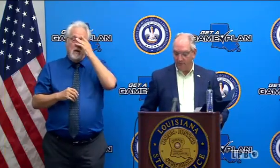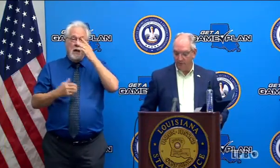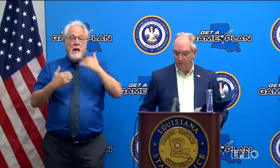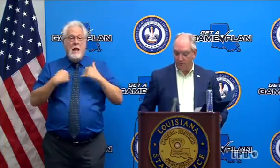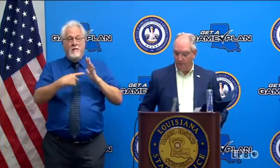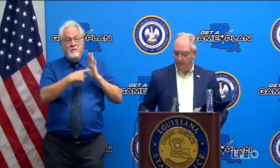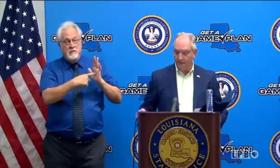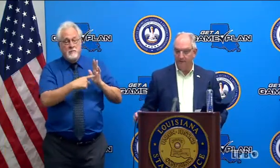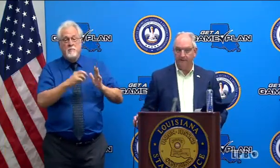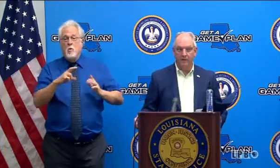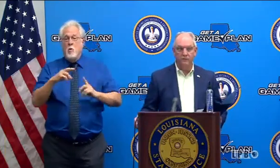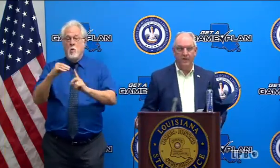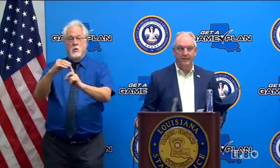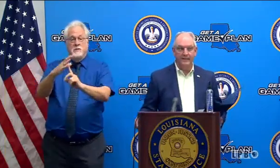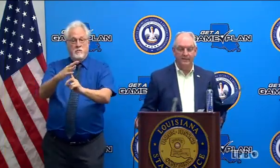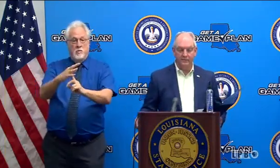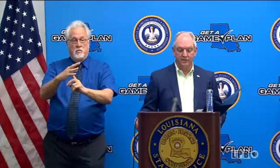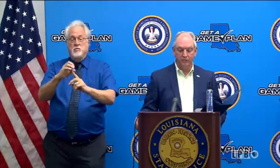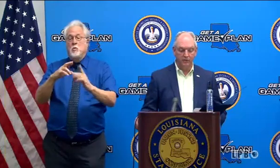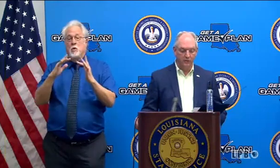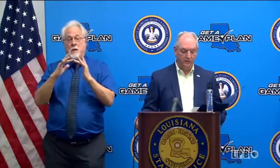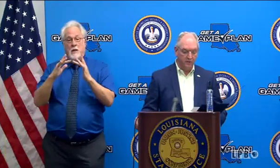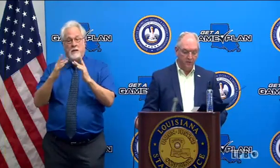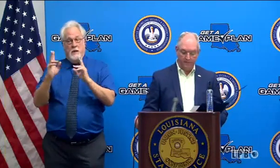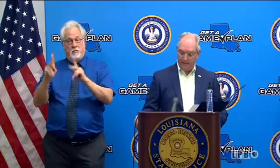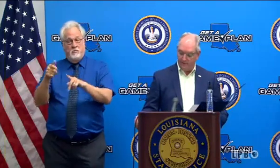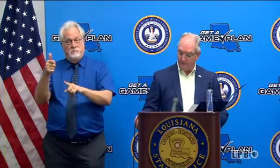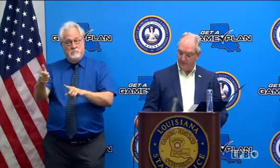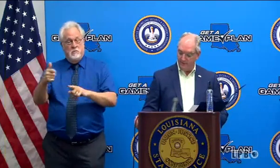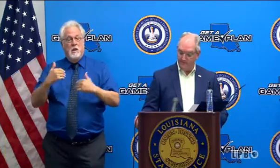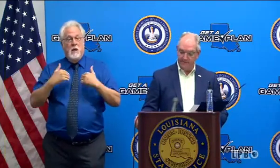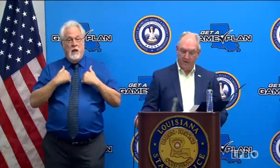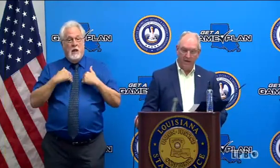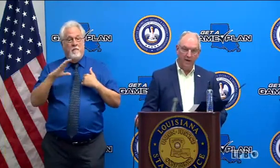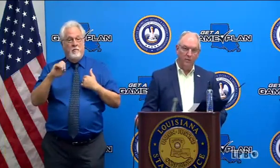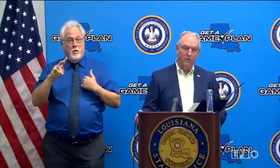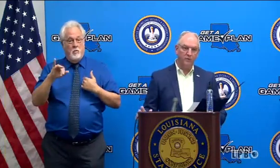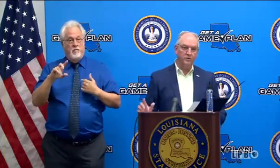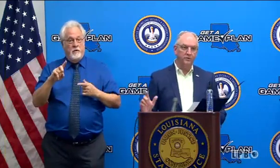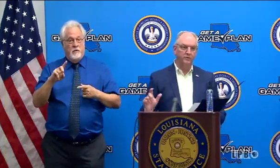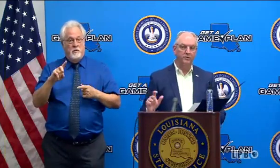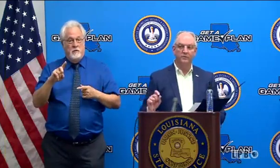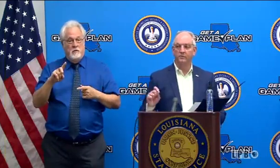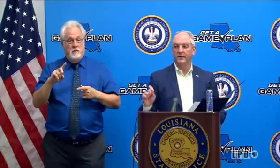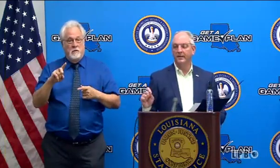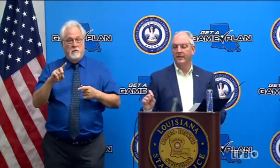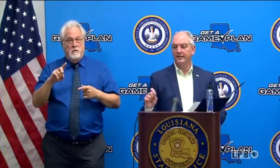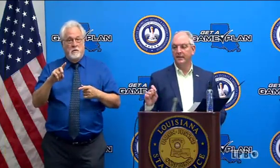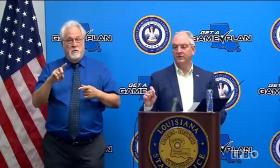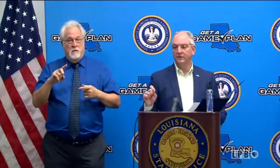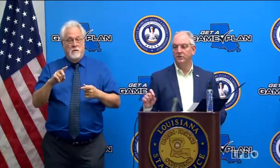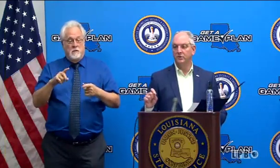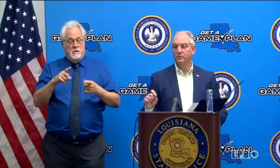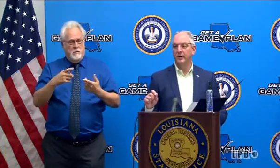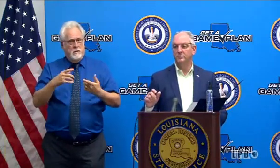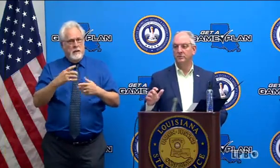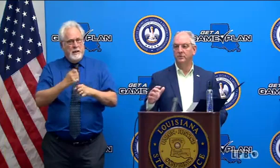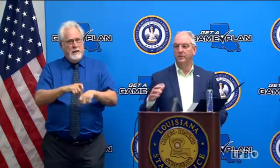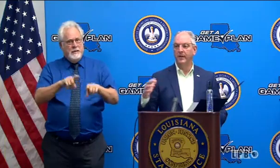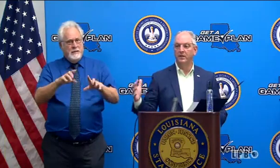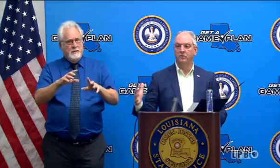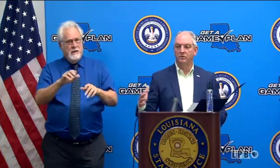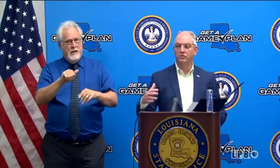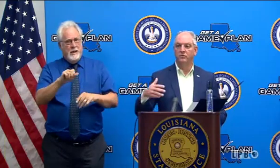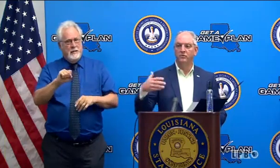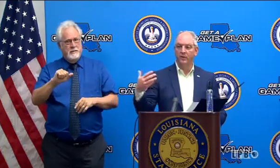have symptoms, or if you've been a close contact to someone who is COVID positive, and we want you to get tested as soon as possible.